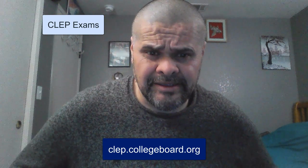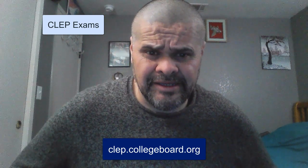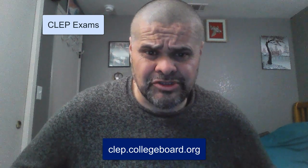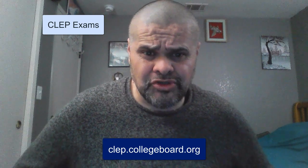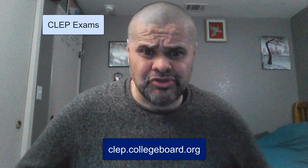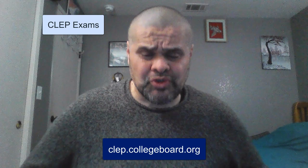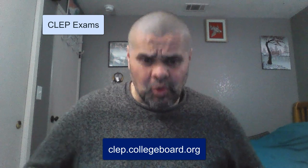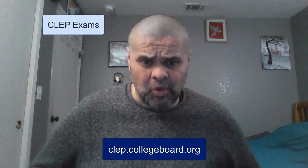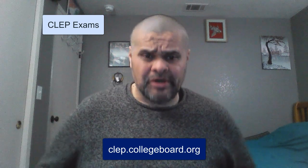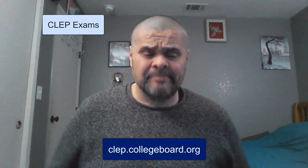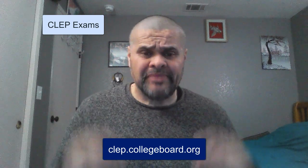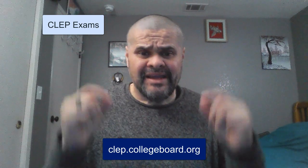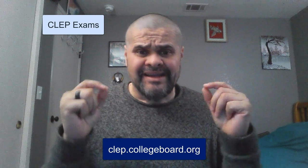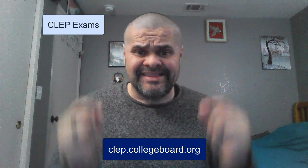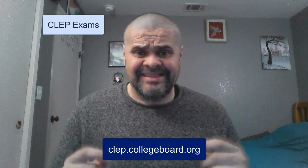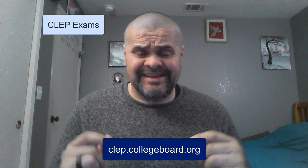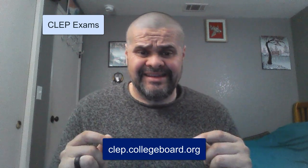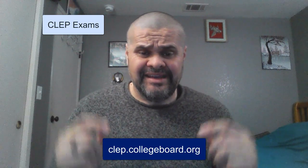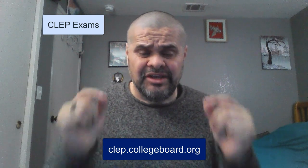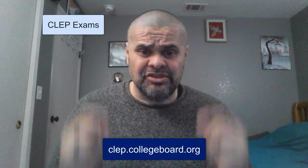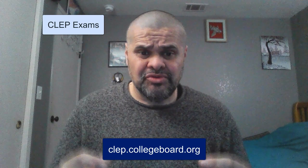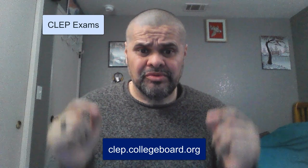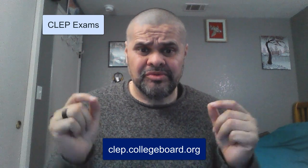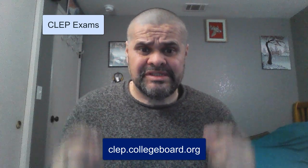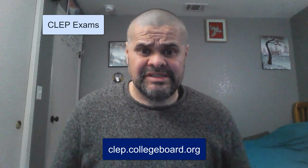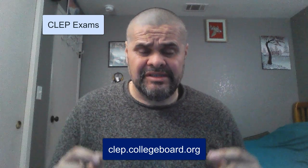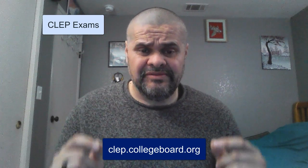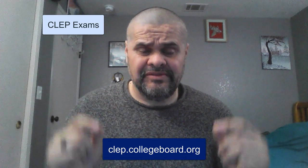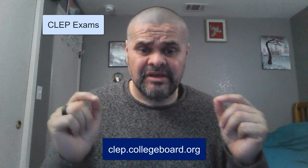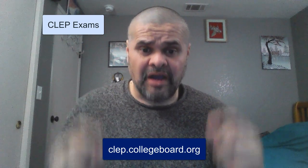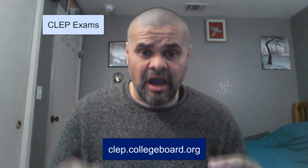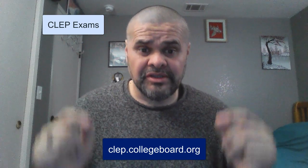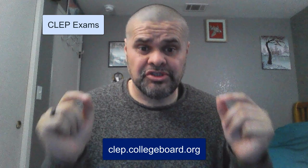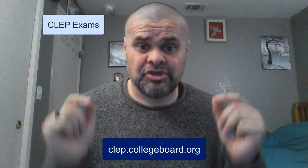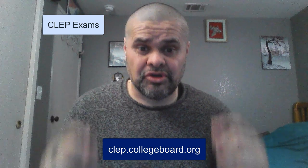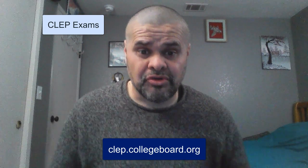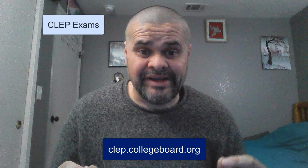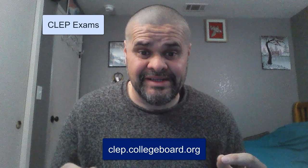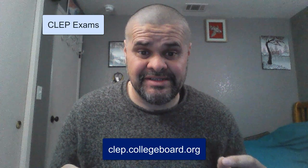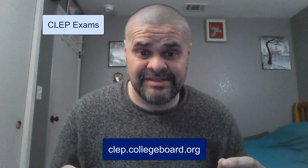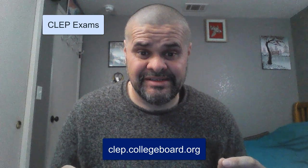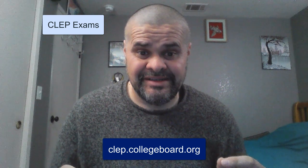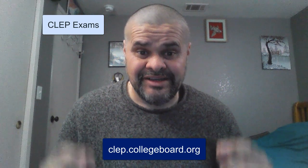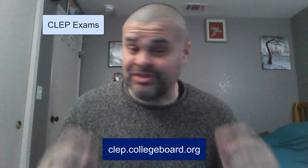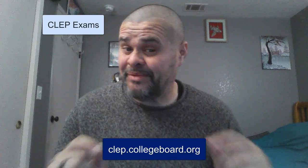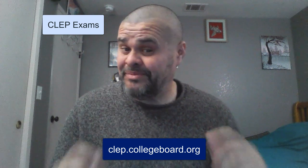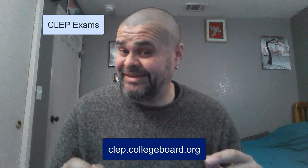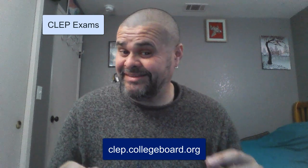a certain score, then you receive college credit. So that